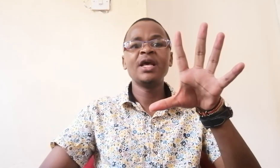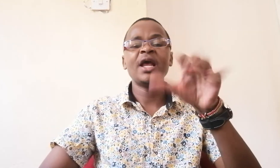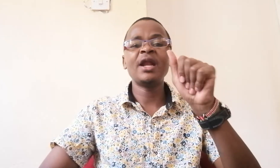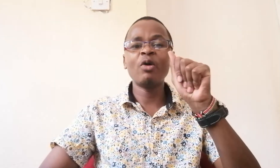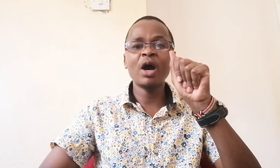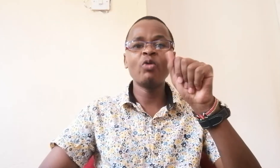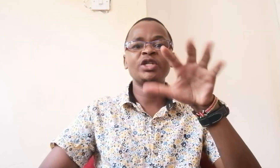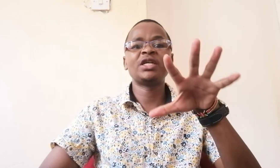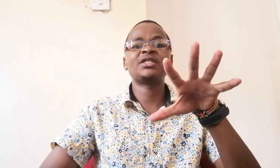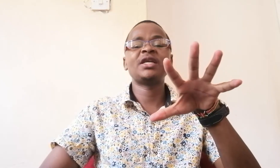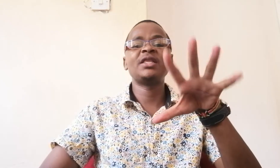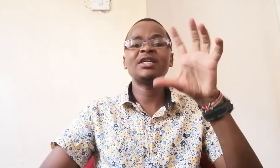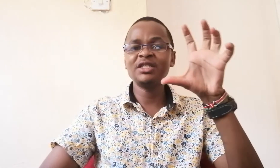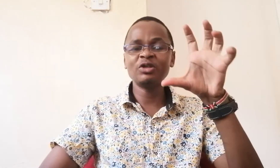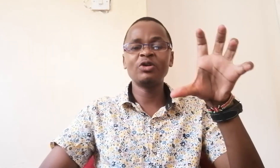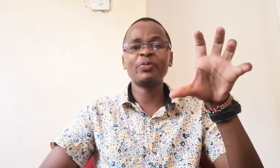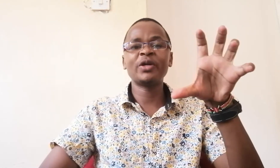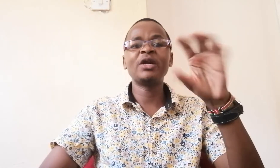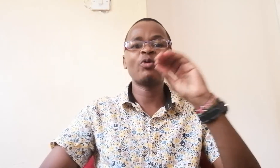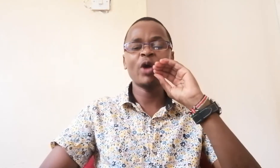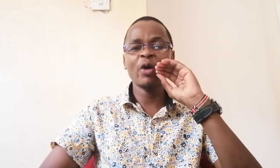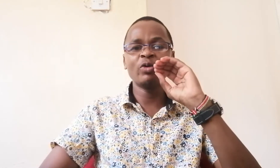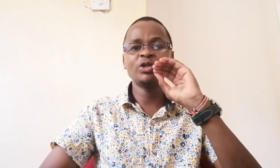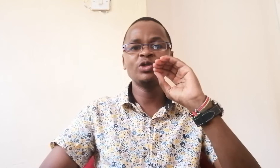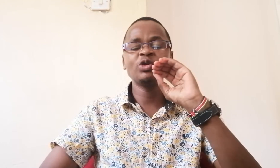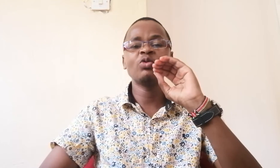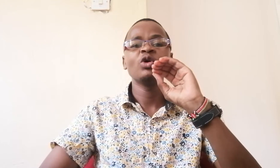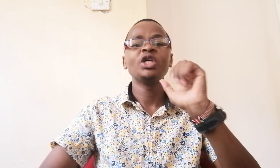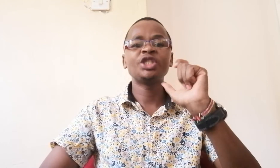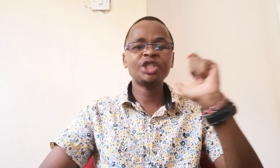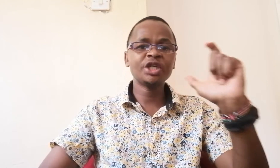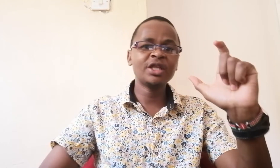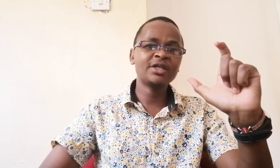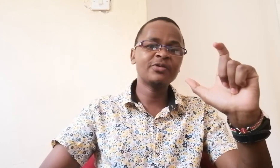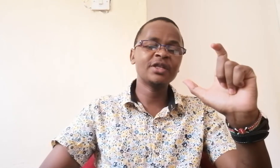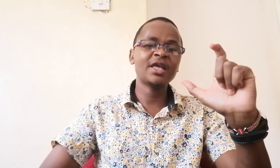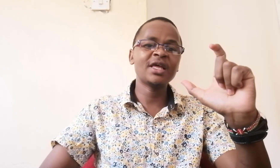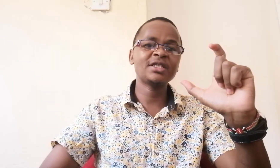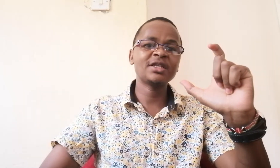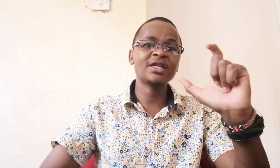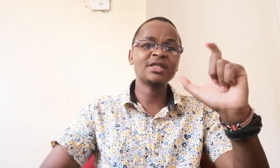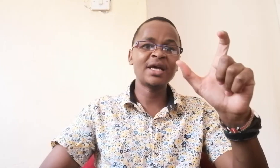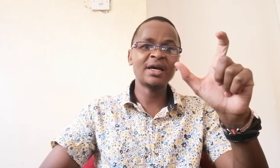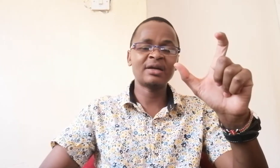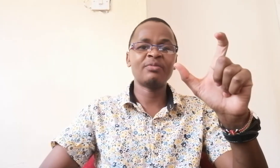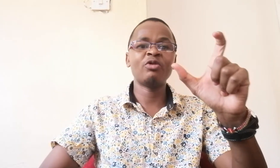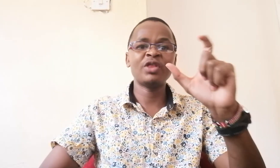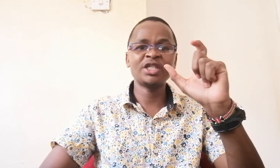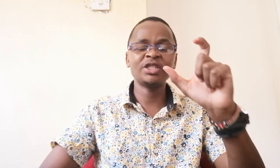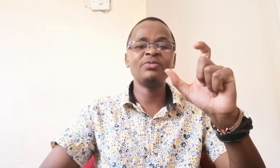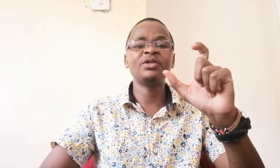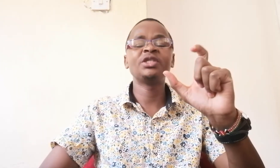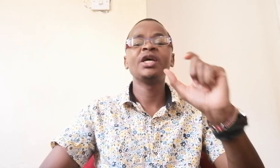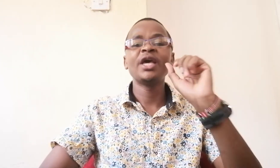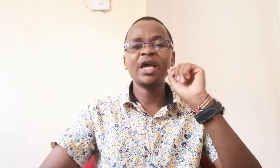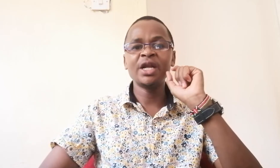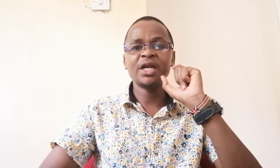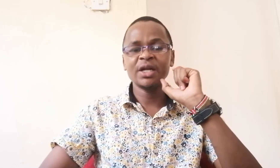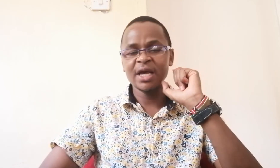and now how we shall sign it. That is the theory part. Now I want you to check that diagram or that image and